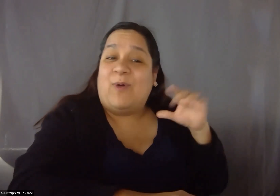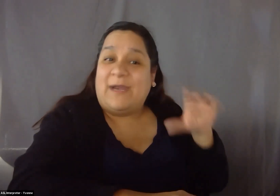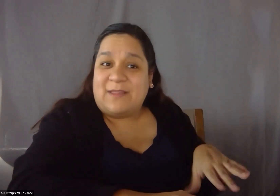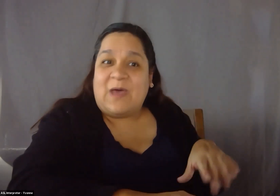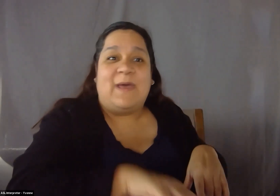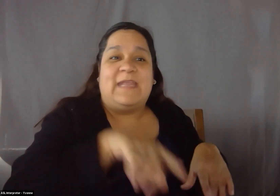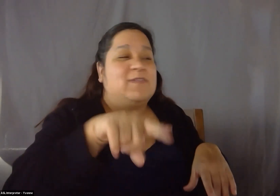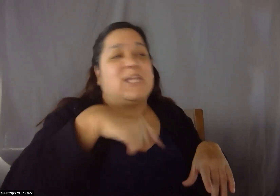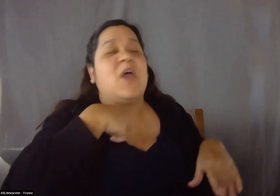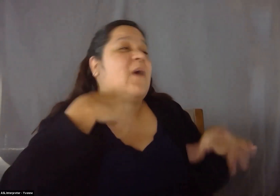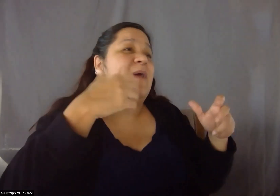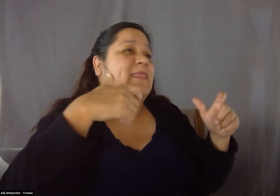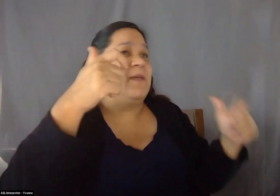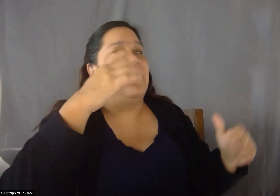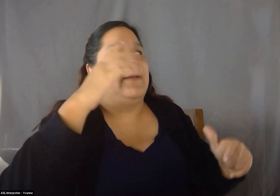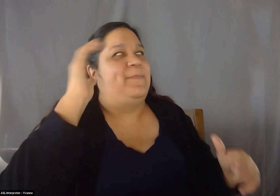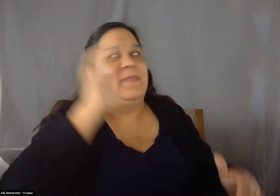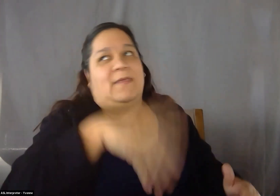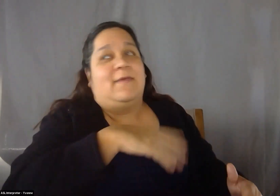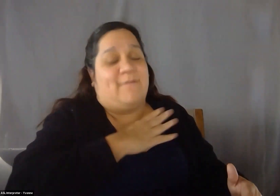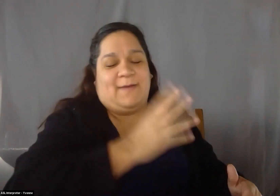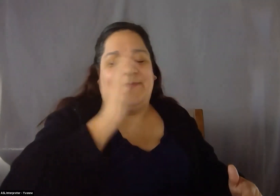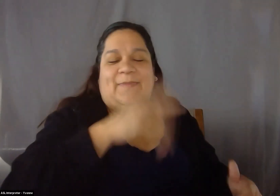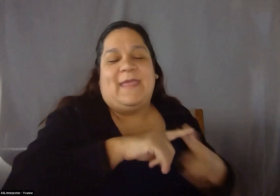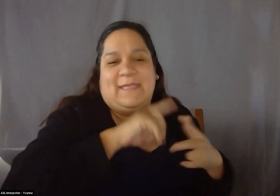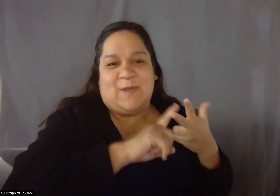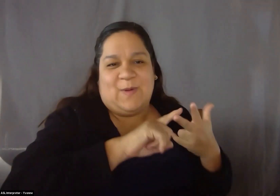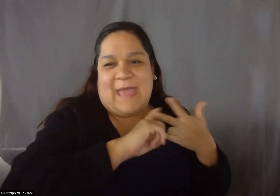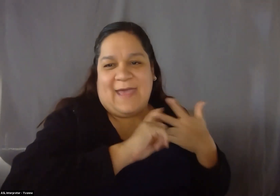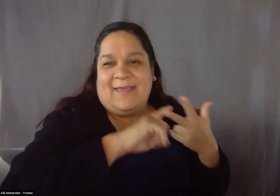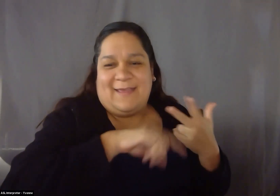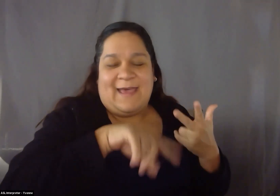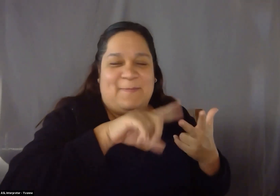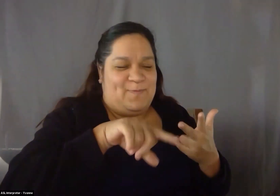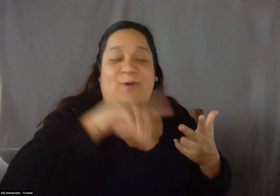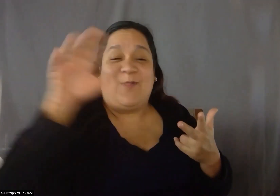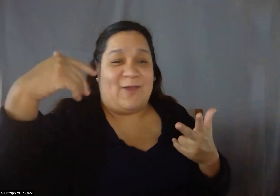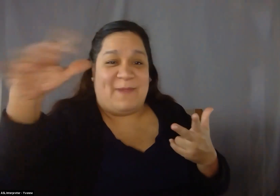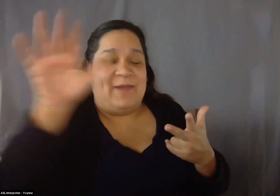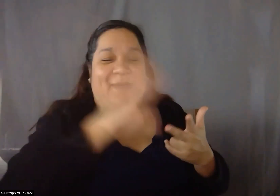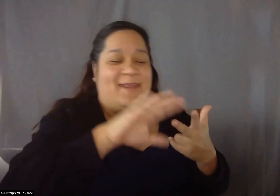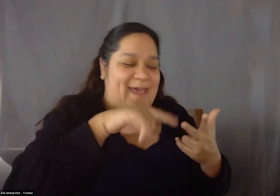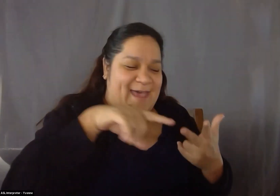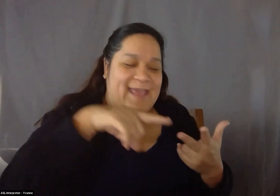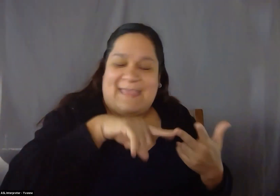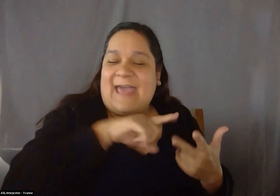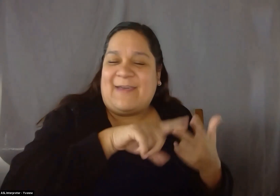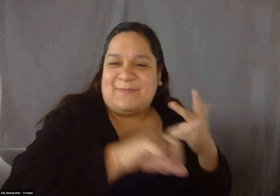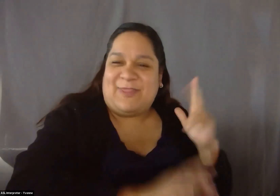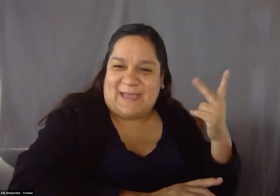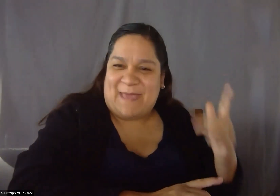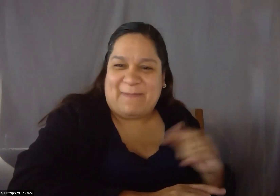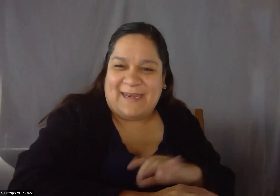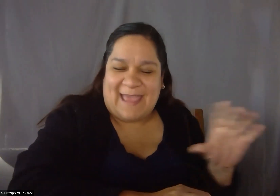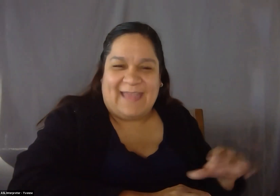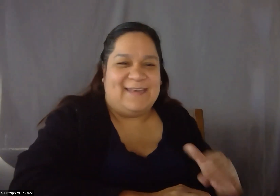I wanted the low one. He was like, no, I want the bigger one. Fine. And so, yeah, We're no longer married, but yeah, that was my